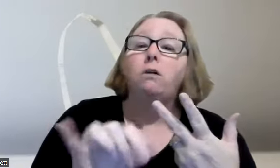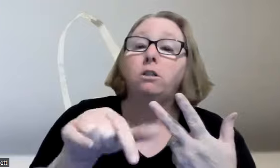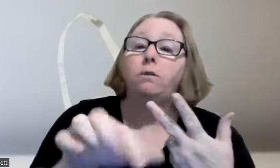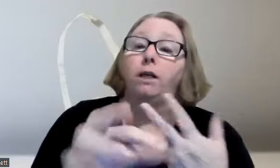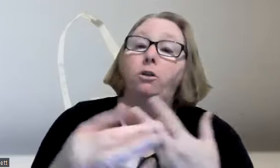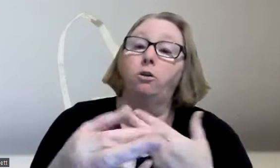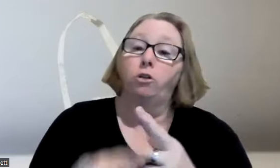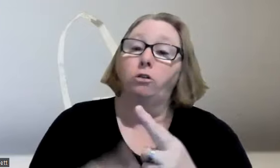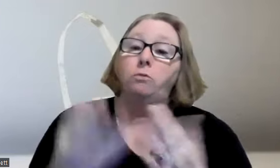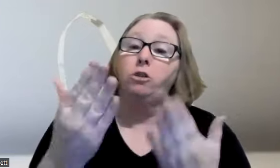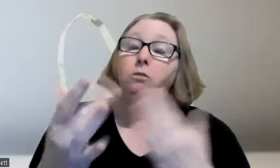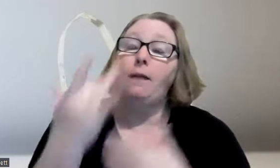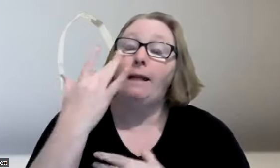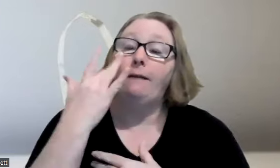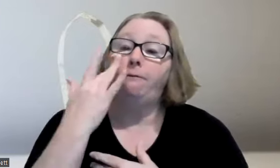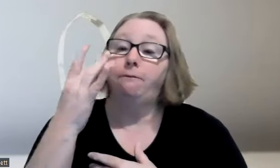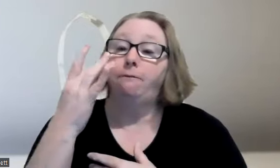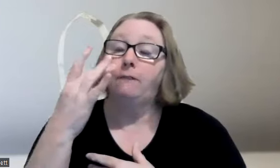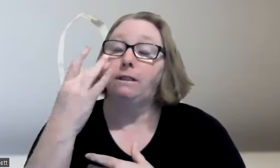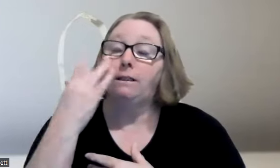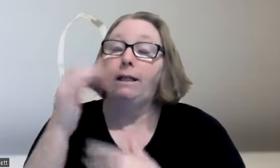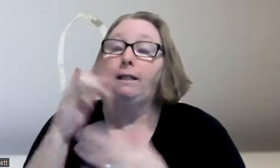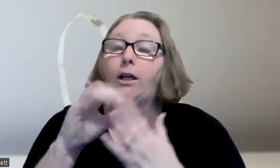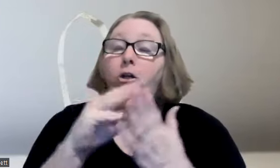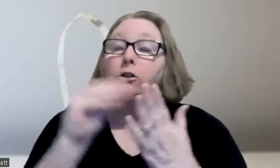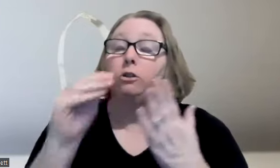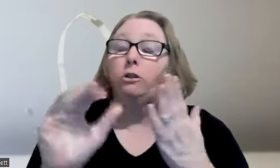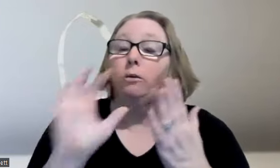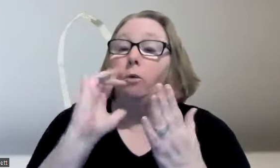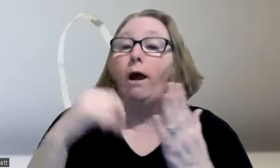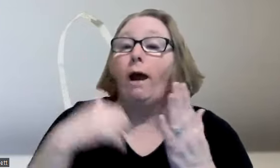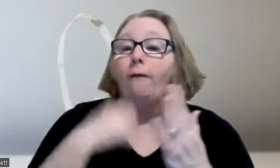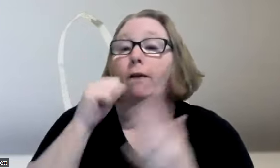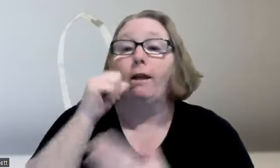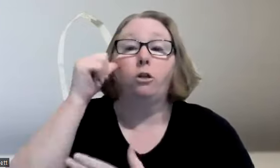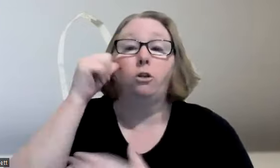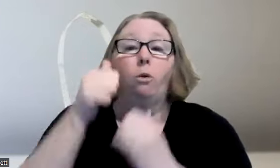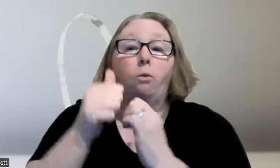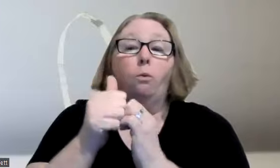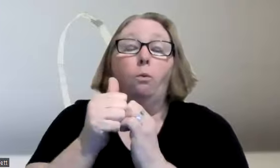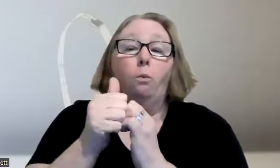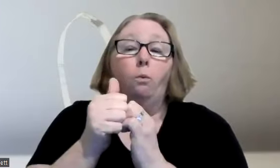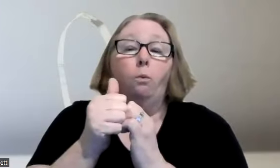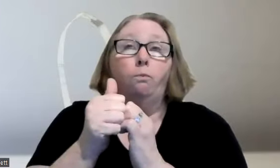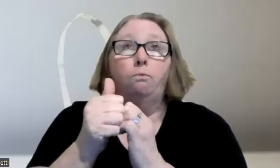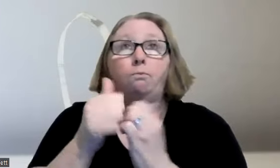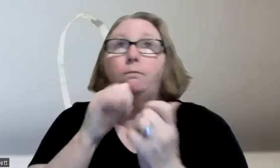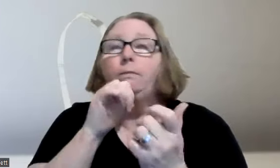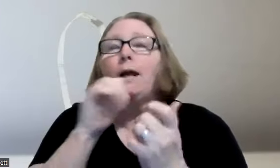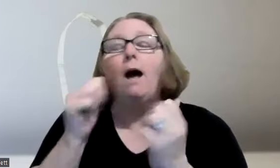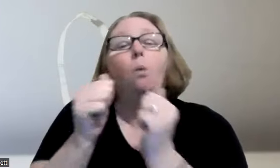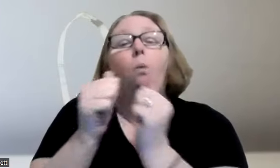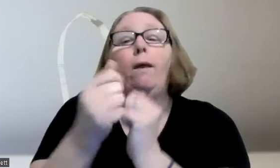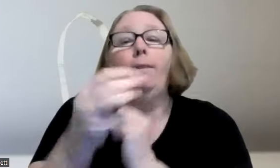Also in your room, you may see that your student will have an adult, not with